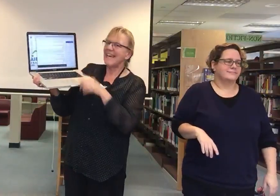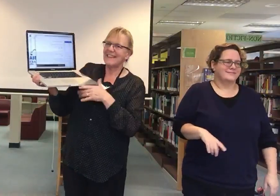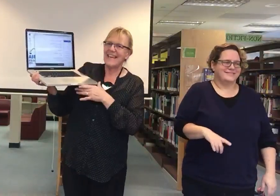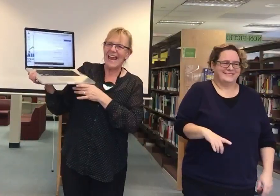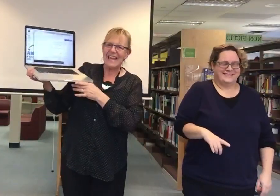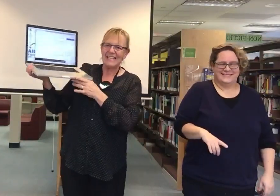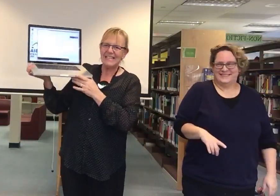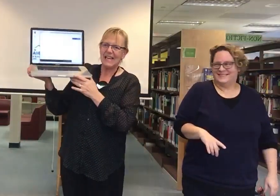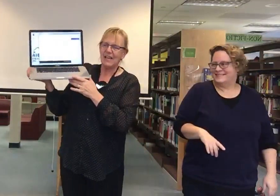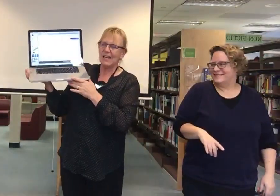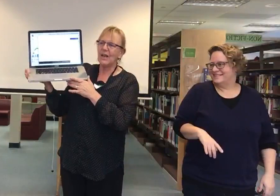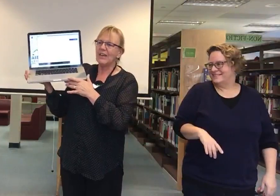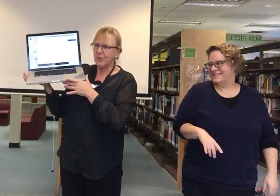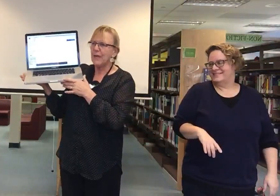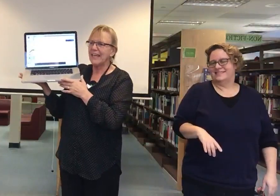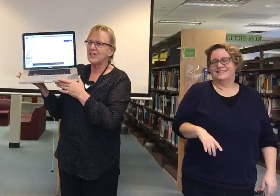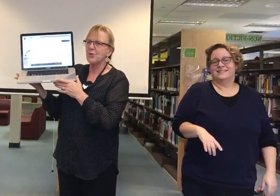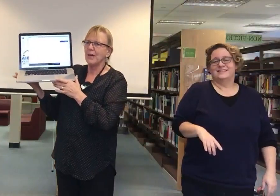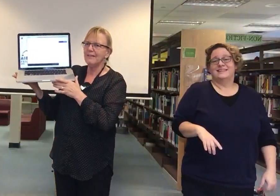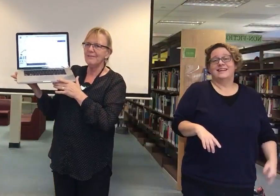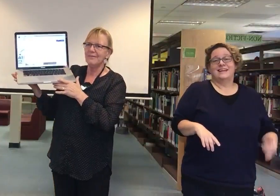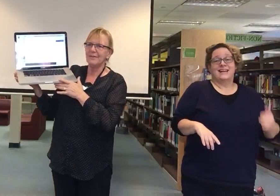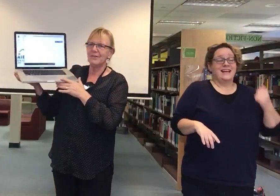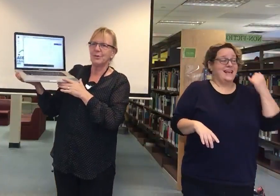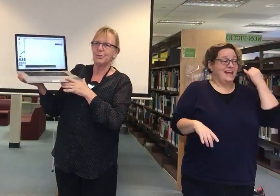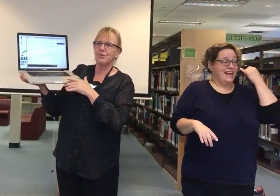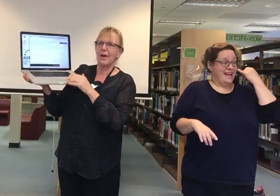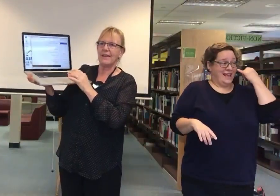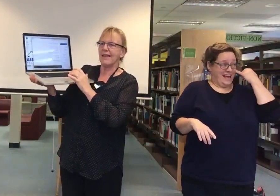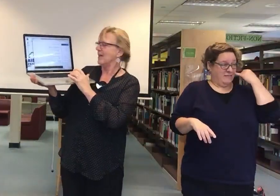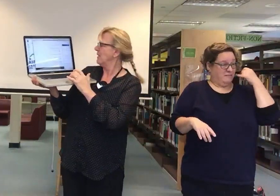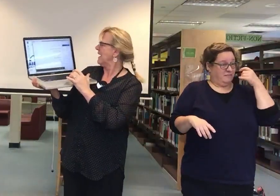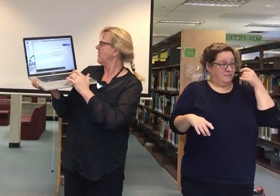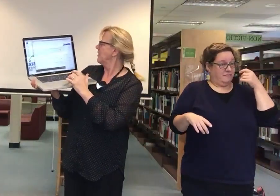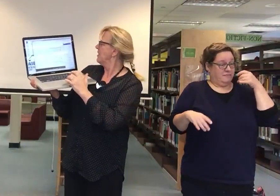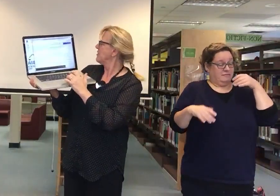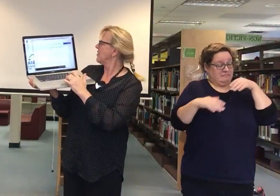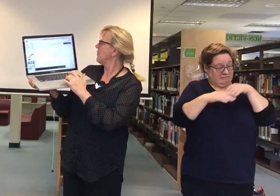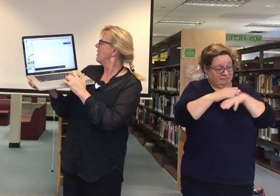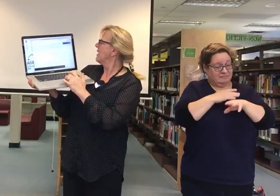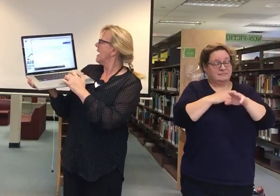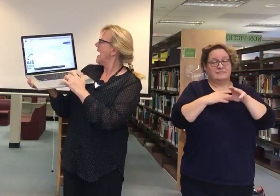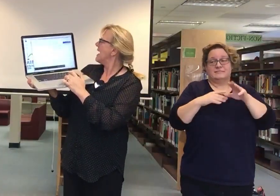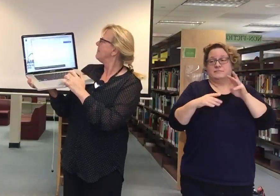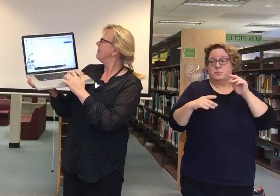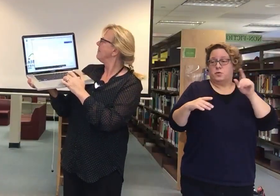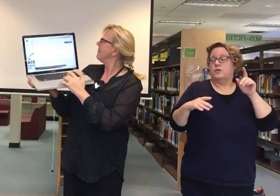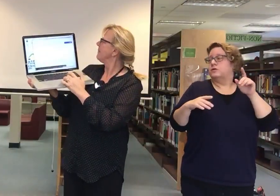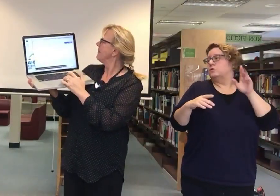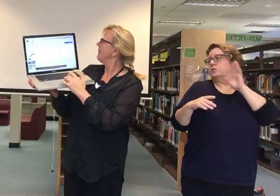you'll see at the end if you get into it. So we'll try that out later. So